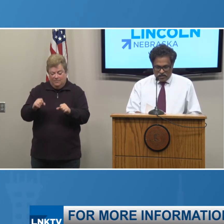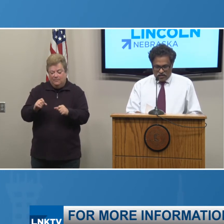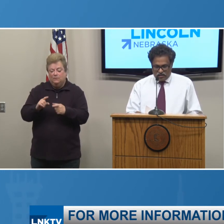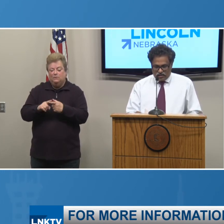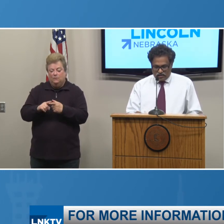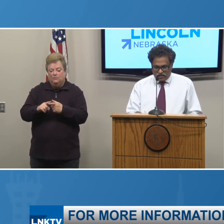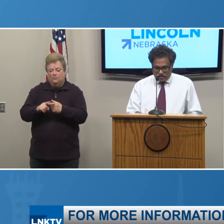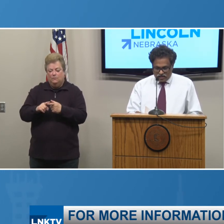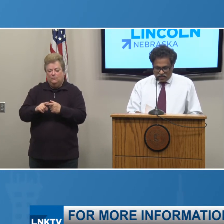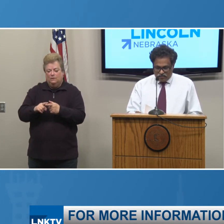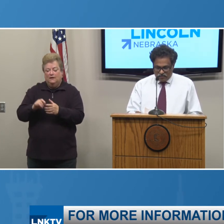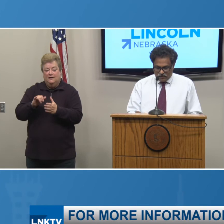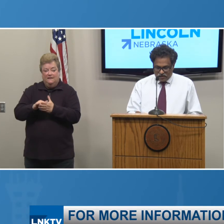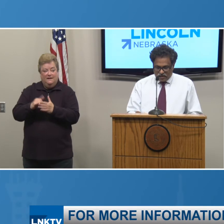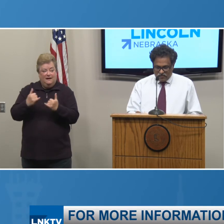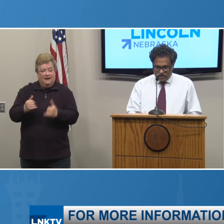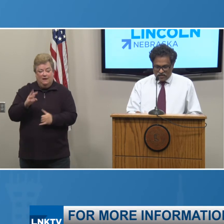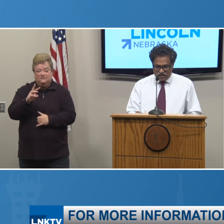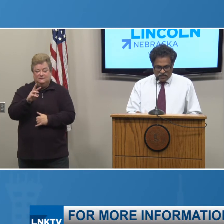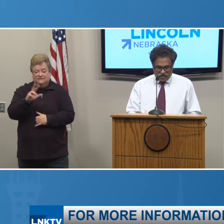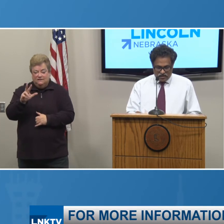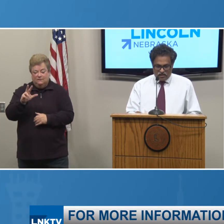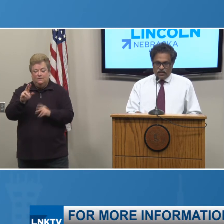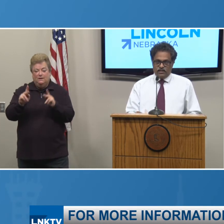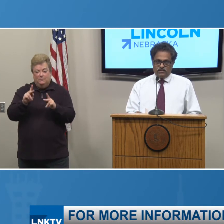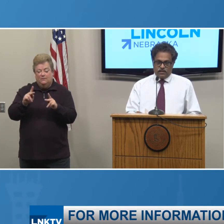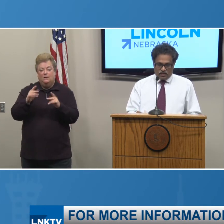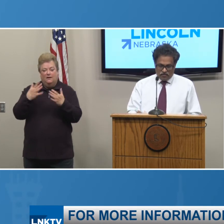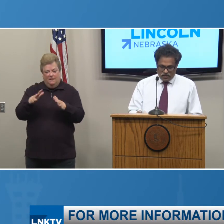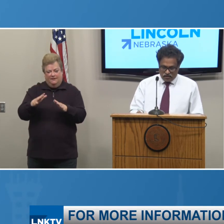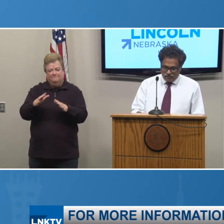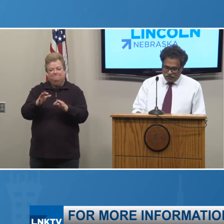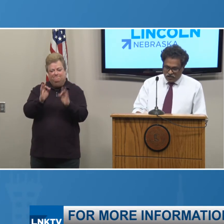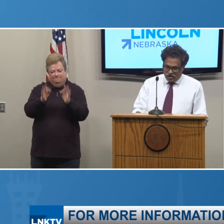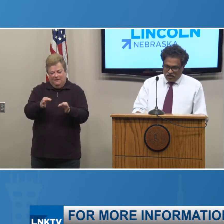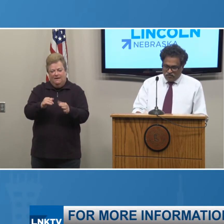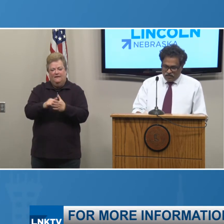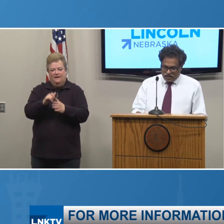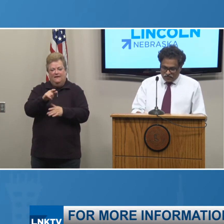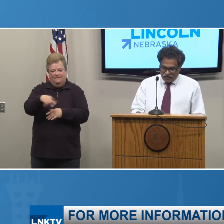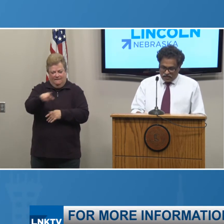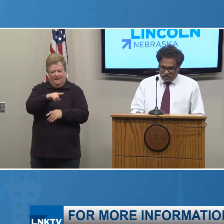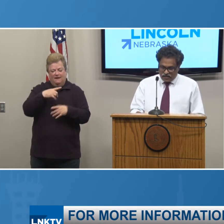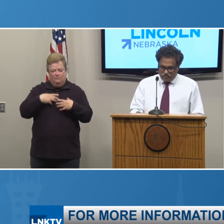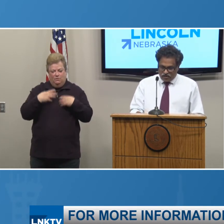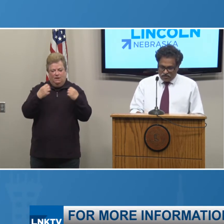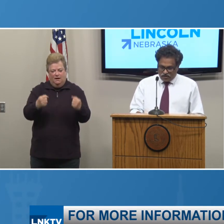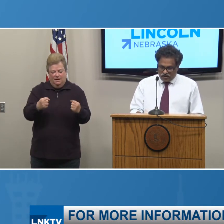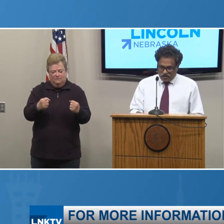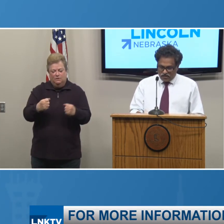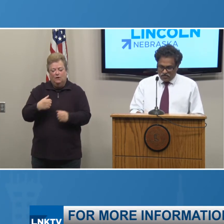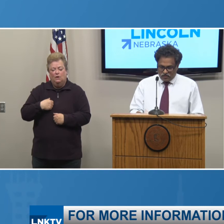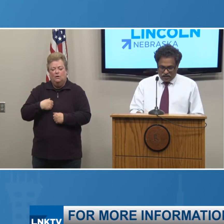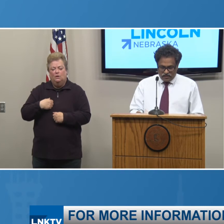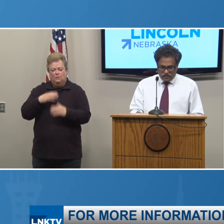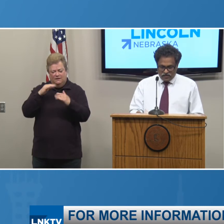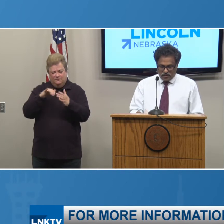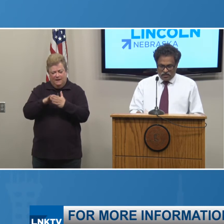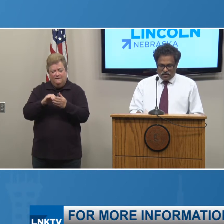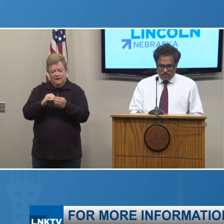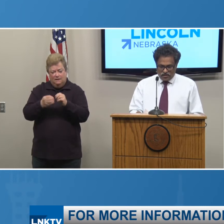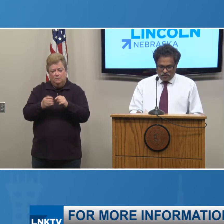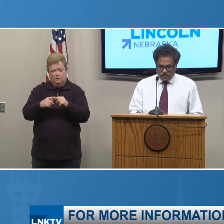determine that 63 people can be designated as recovered. We expect that number to continue to